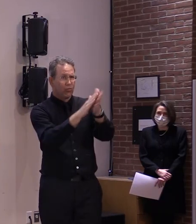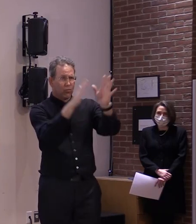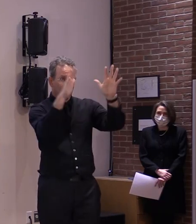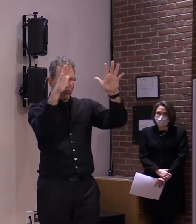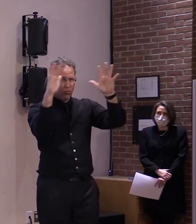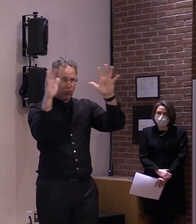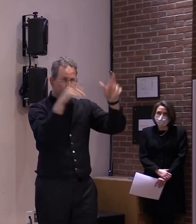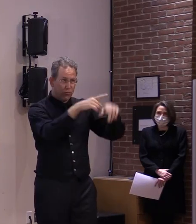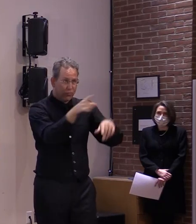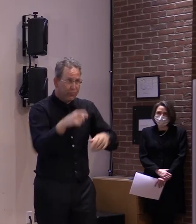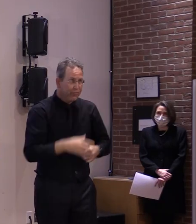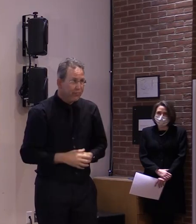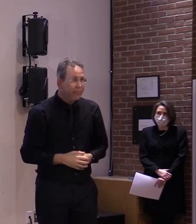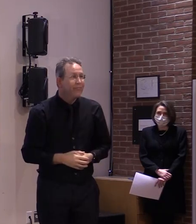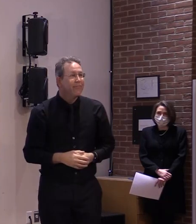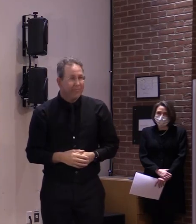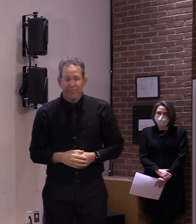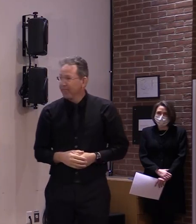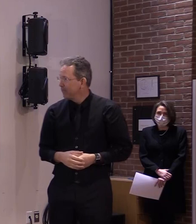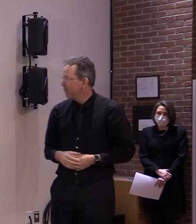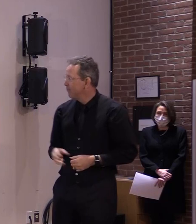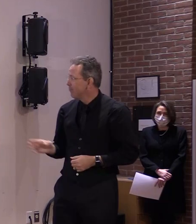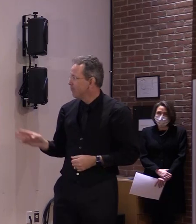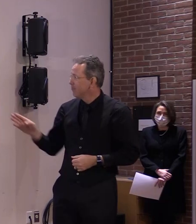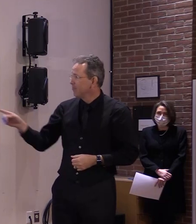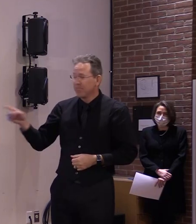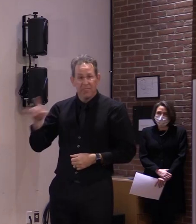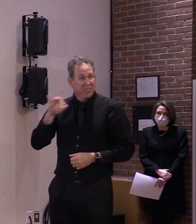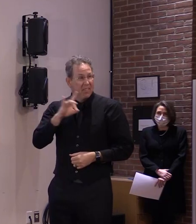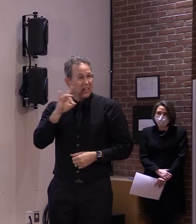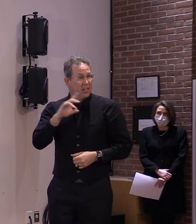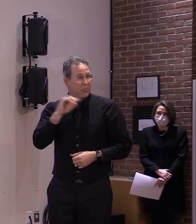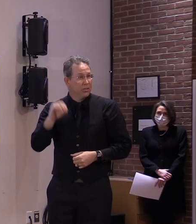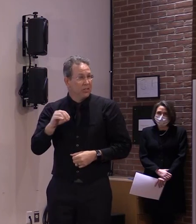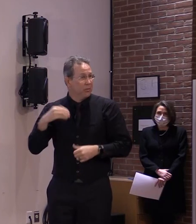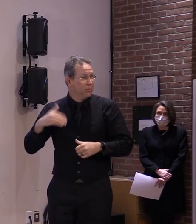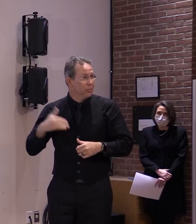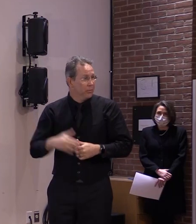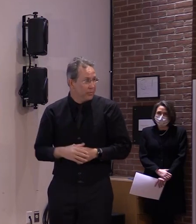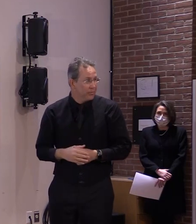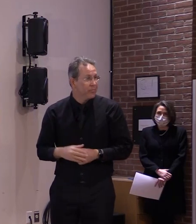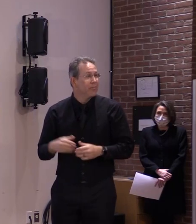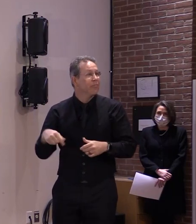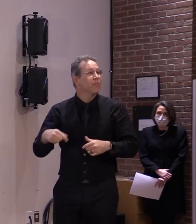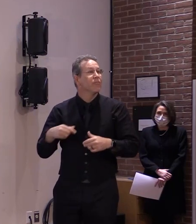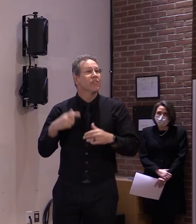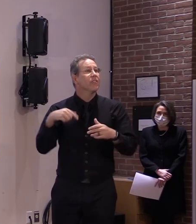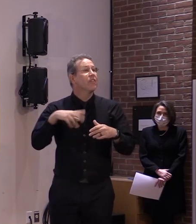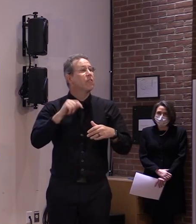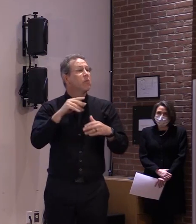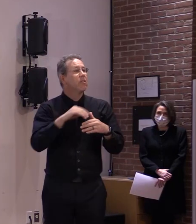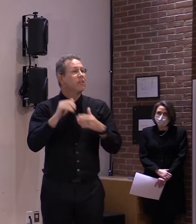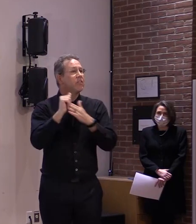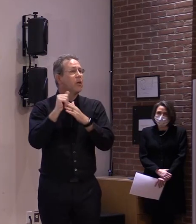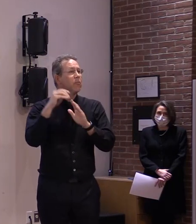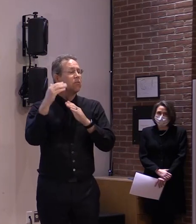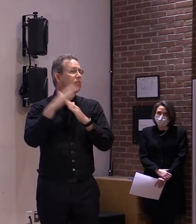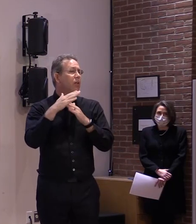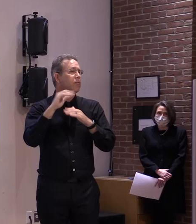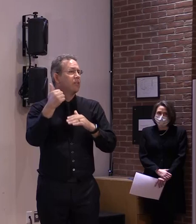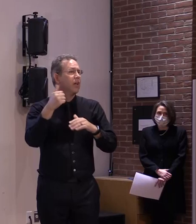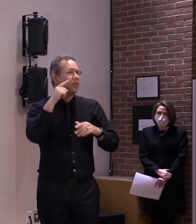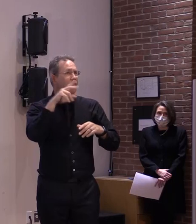93.6% of that population. And we also remain in the top 10 states in terms of doses administered and the percent of our population that is